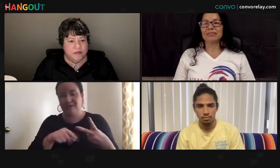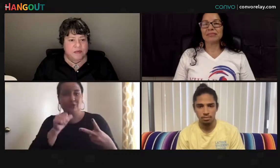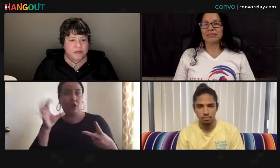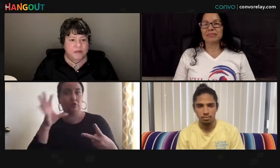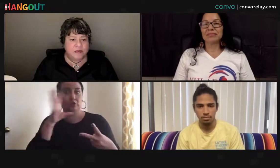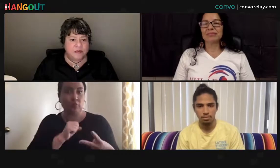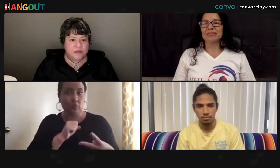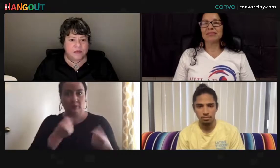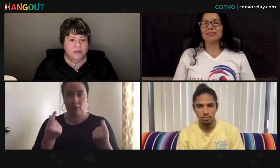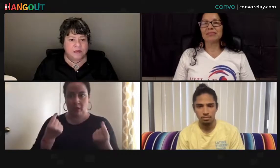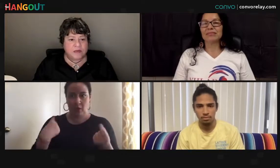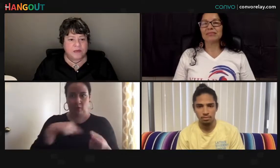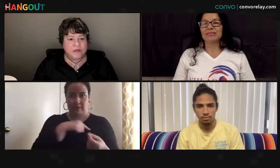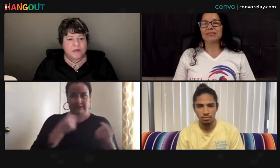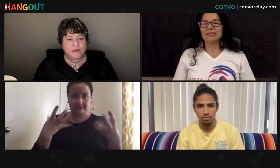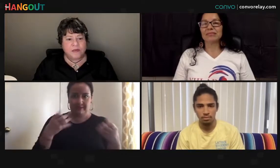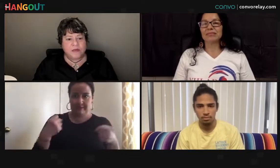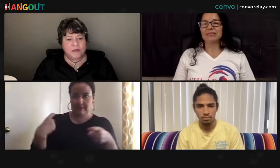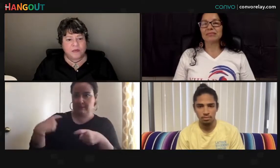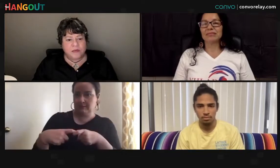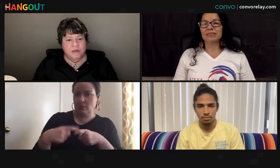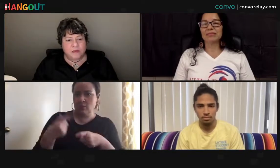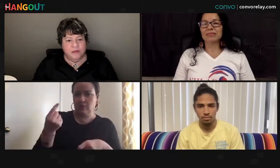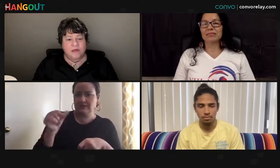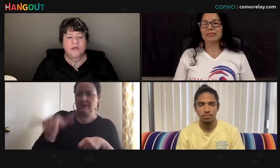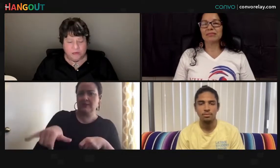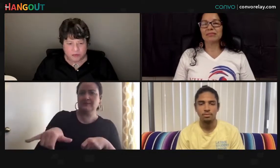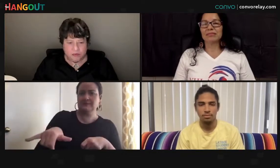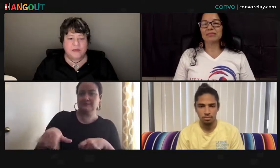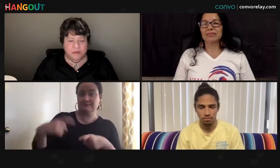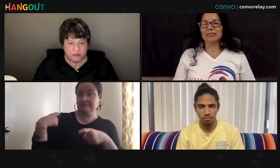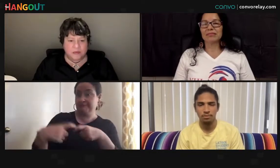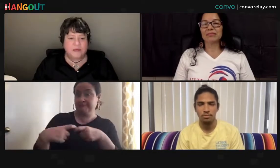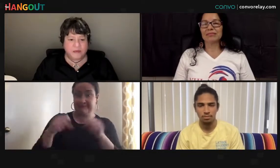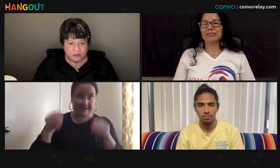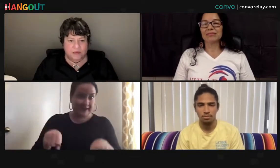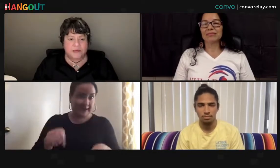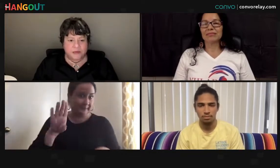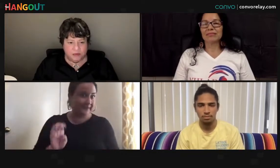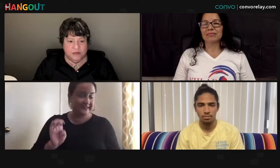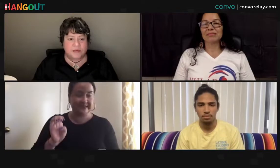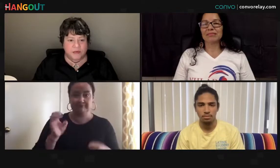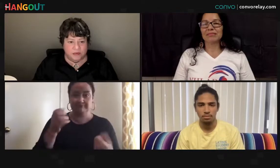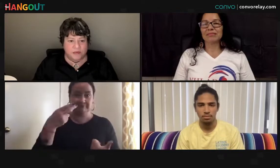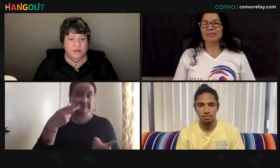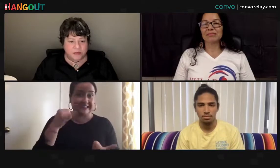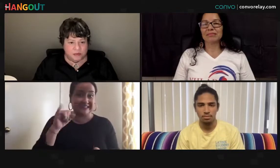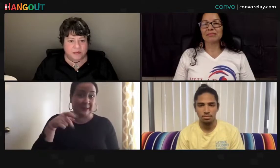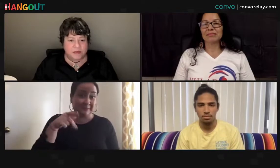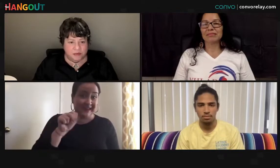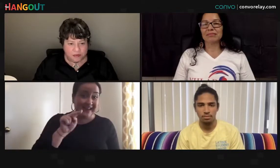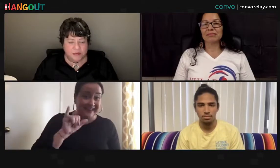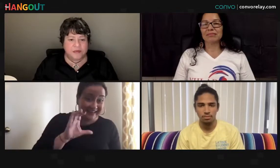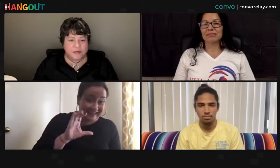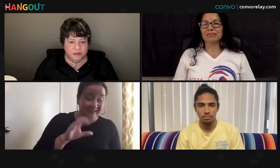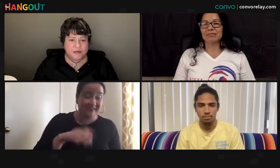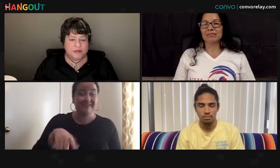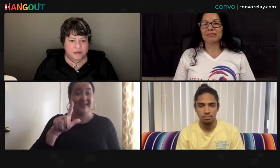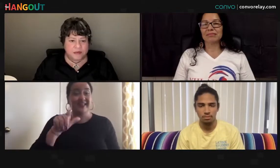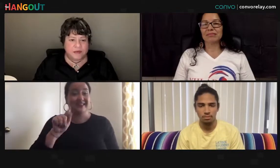that for one, and don't assume our background. And what when we sign this sign here, it could be Hispanic,